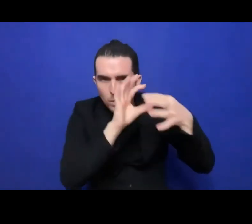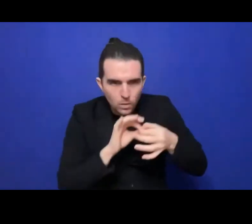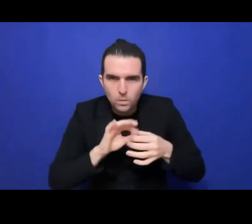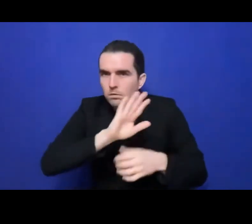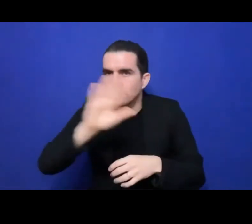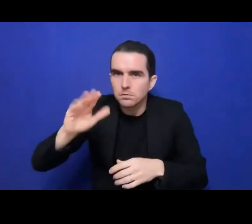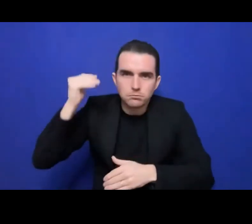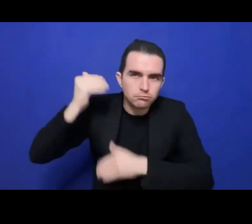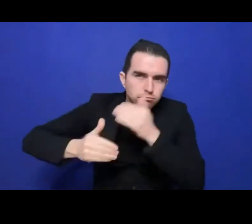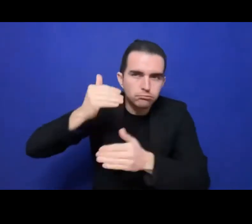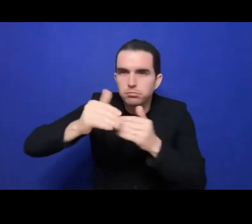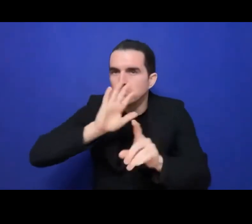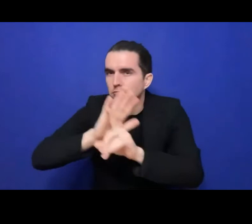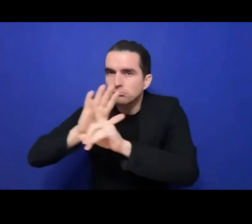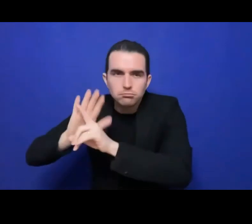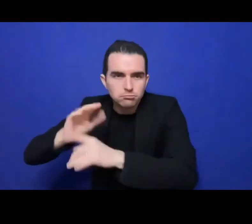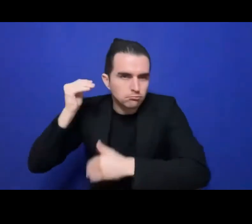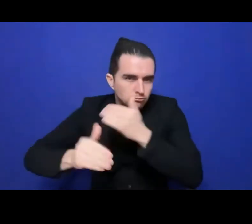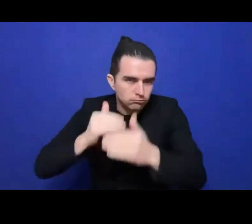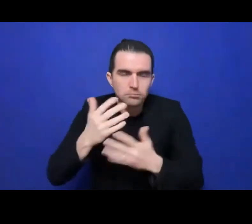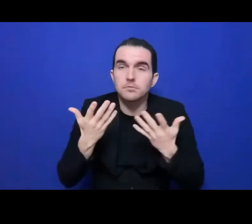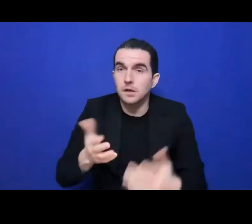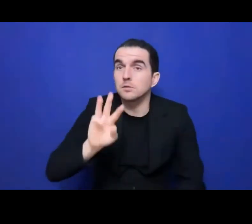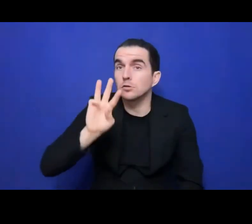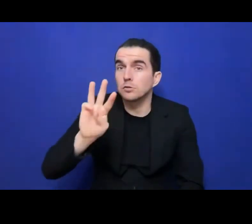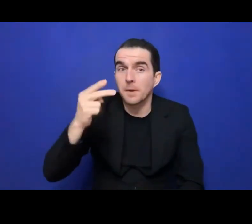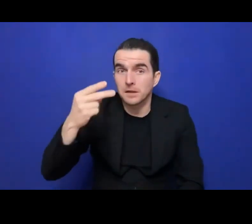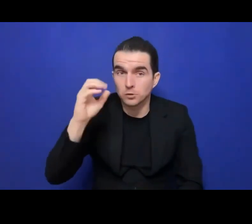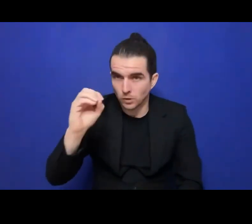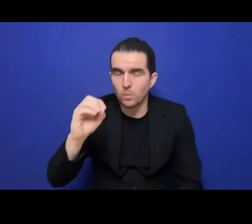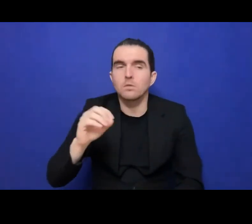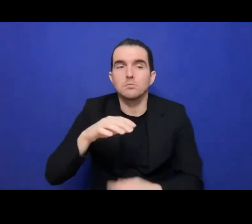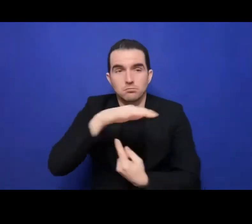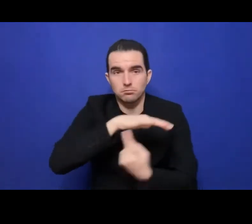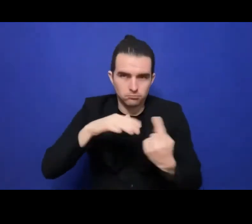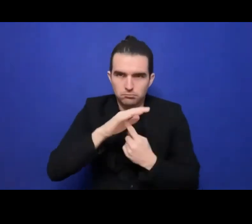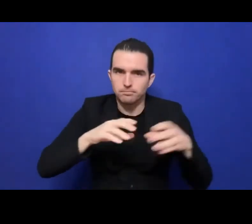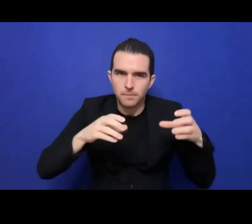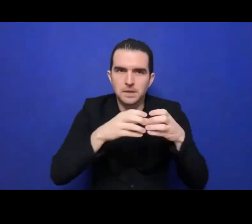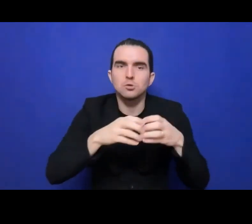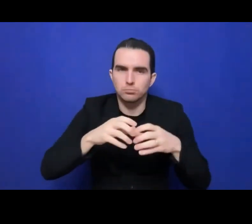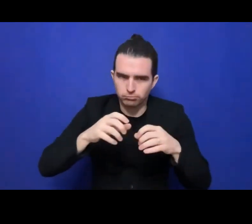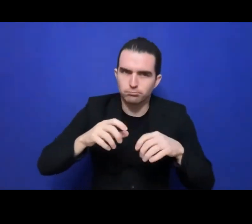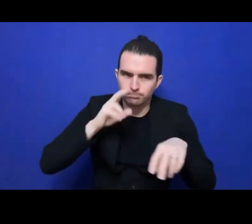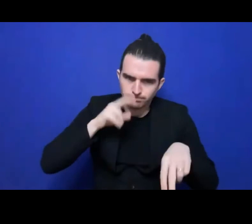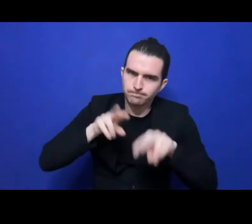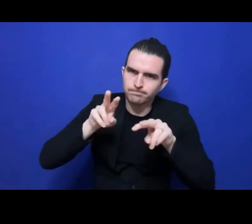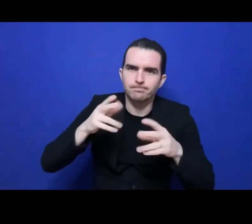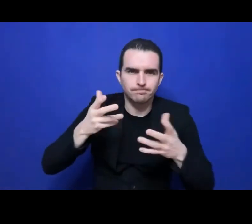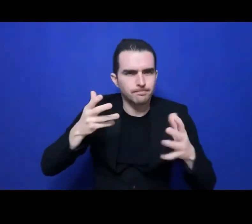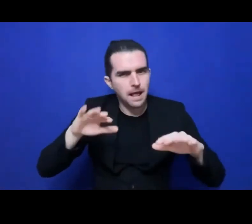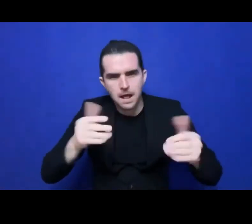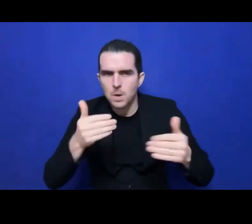at WHO's own institutional engagement with civil society as part of a broader